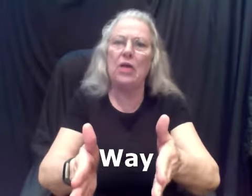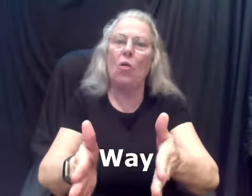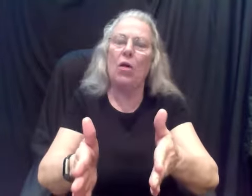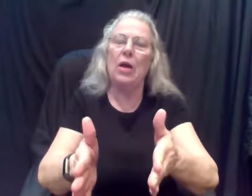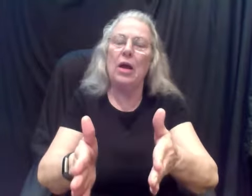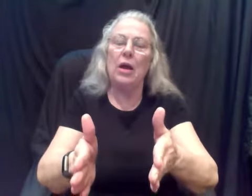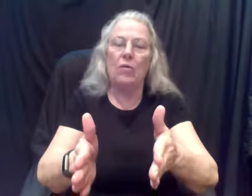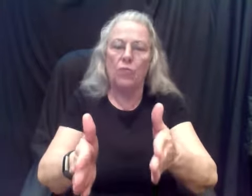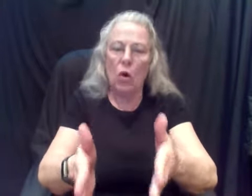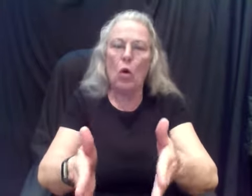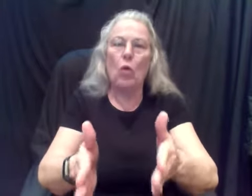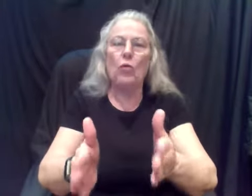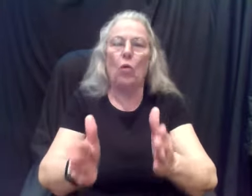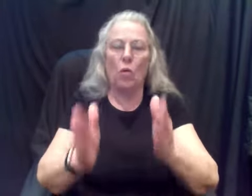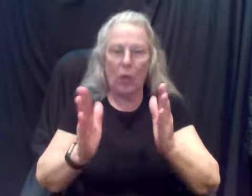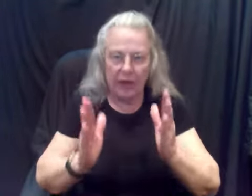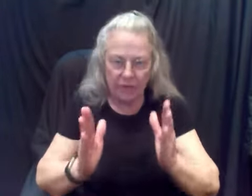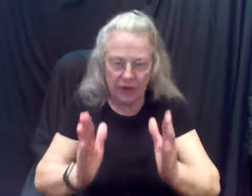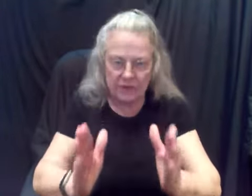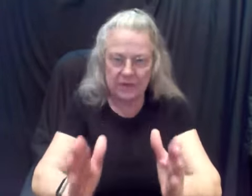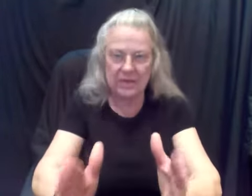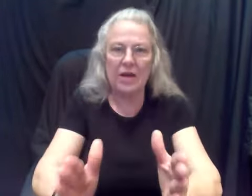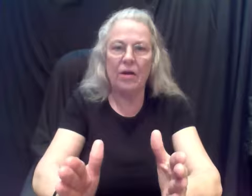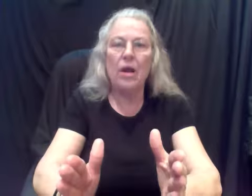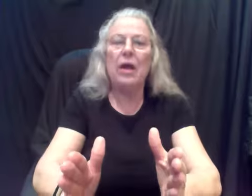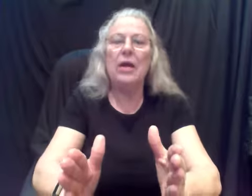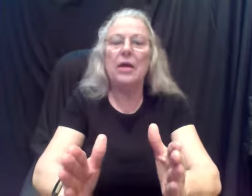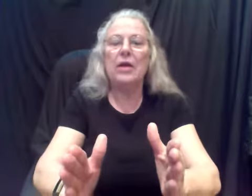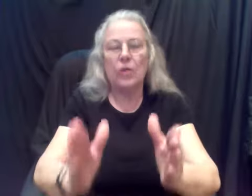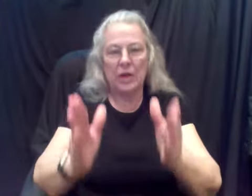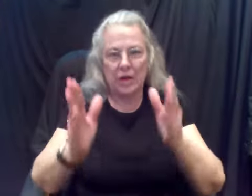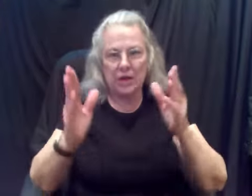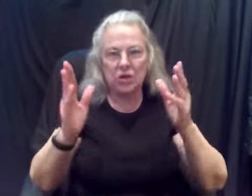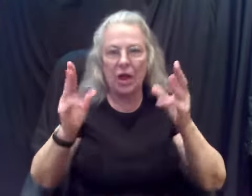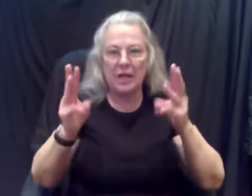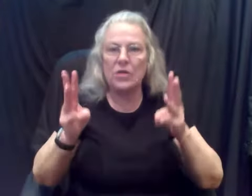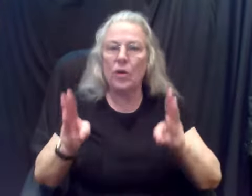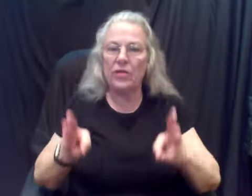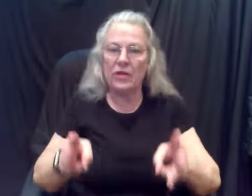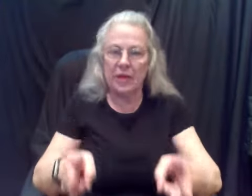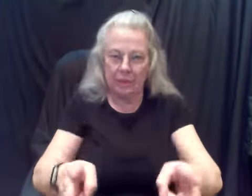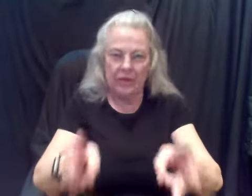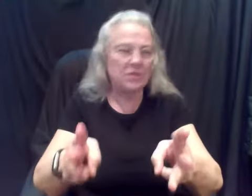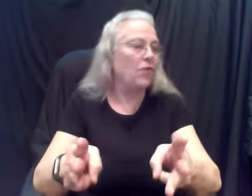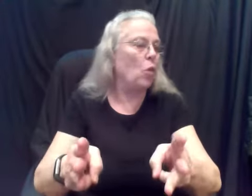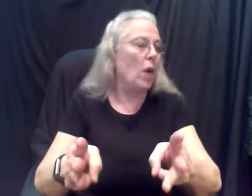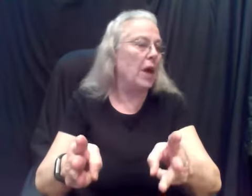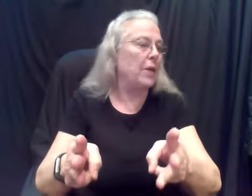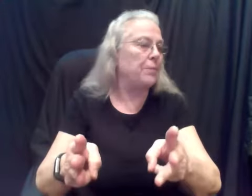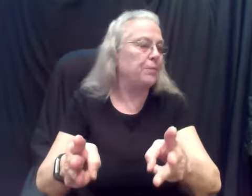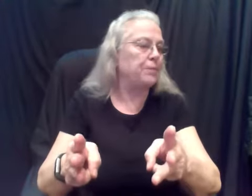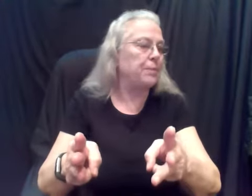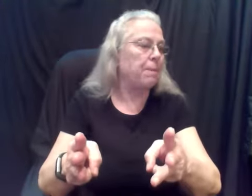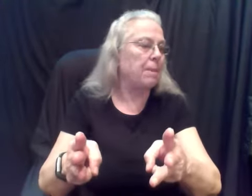or road or whatever, it's there, you can initialize it with the W's for way.